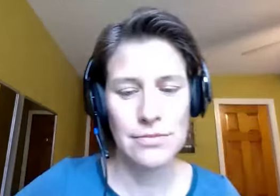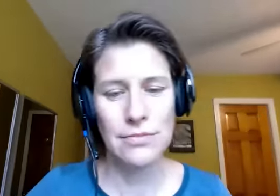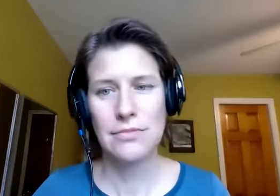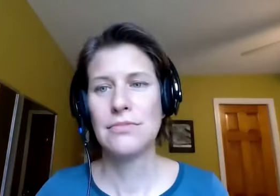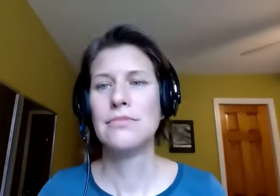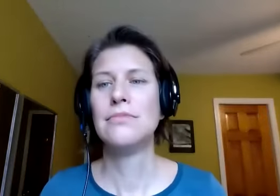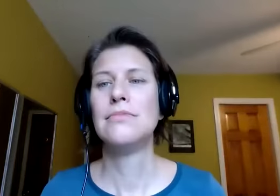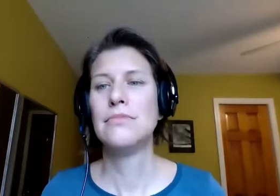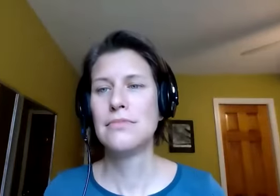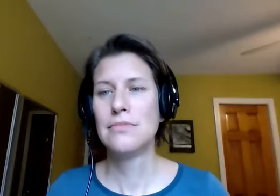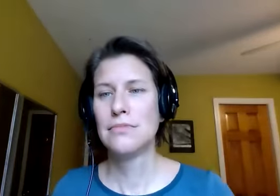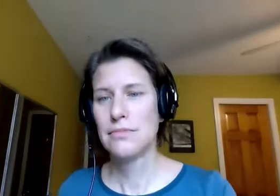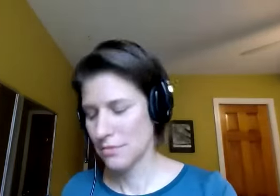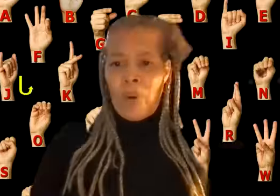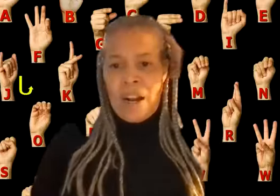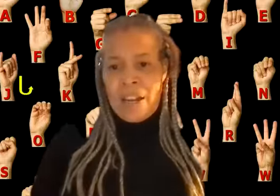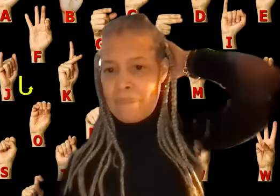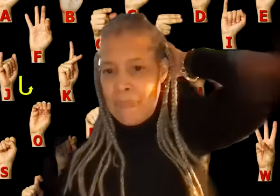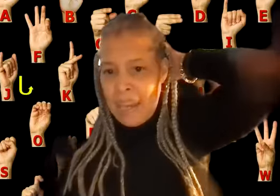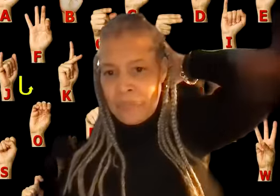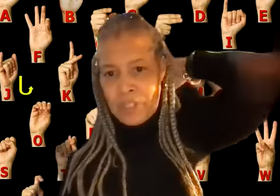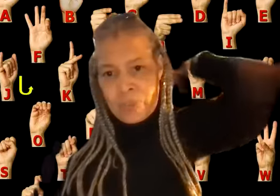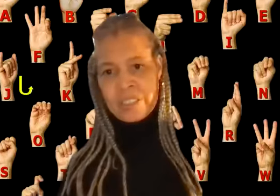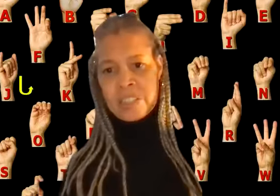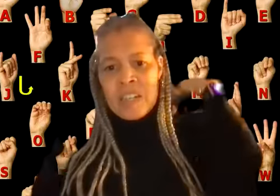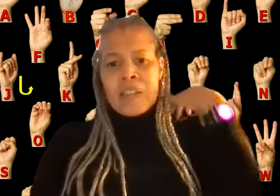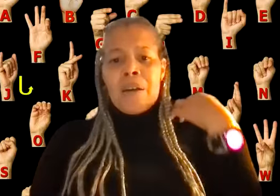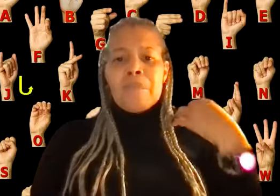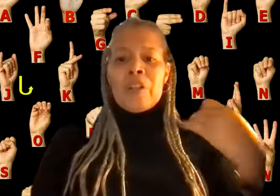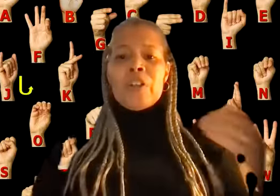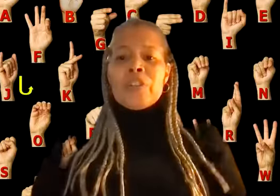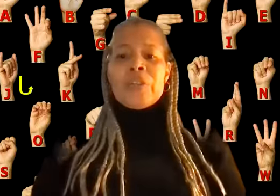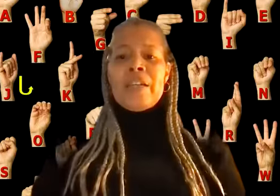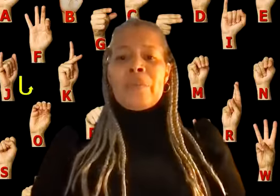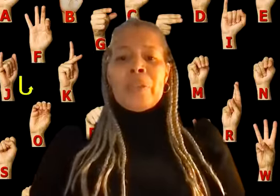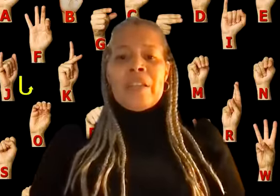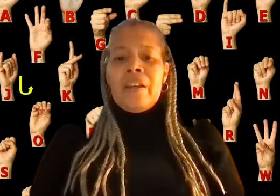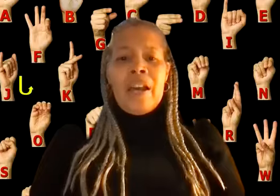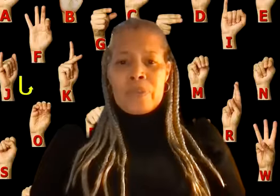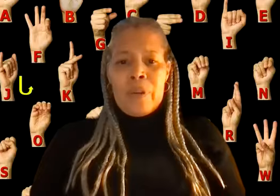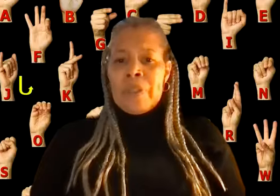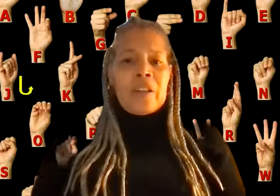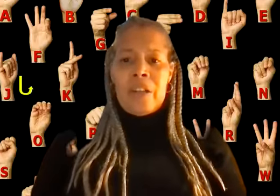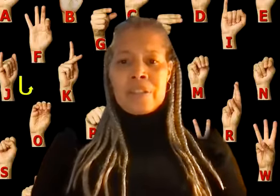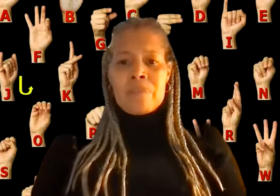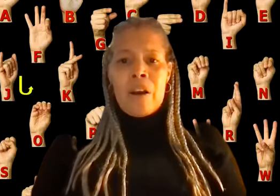It's about the idea of why math does what it does, but also that we as women are not smart